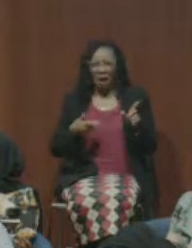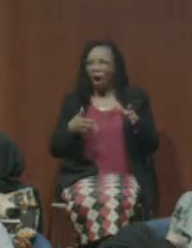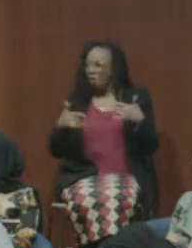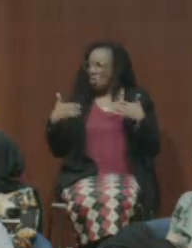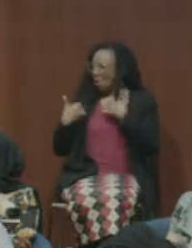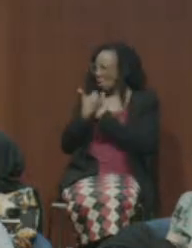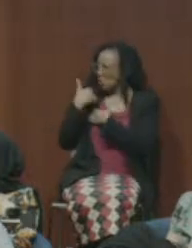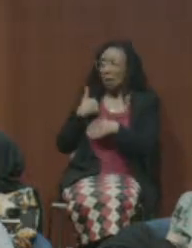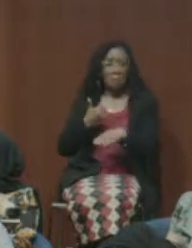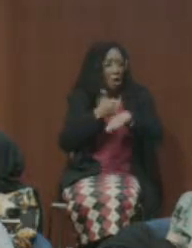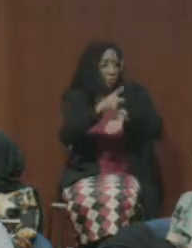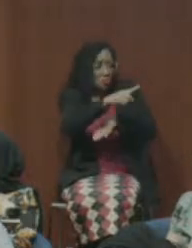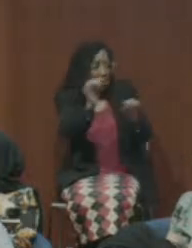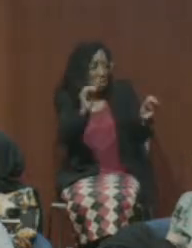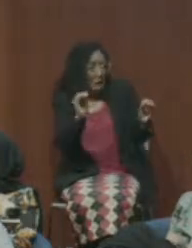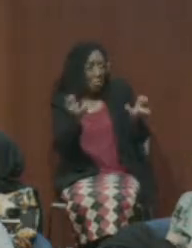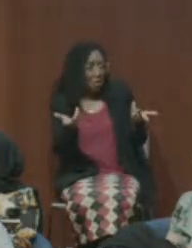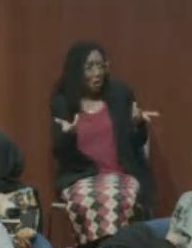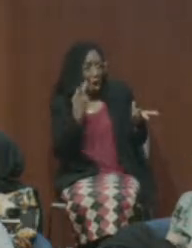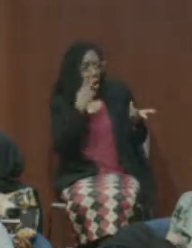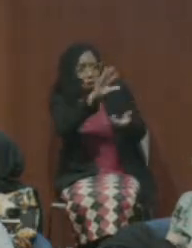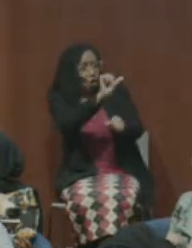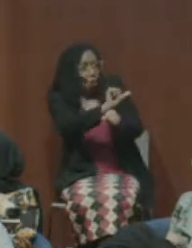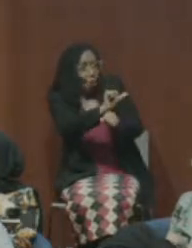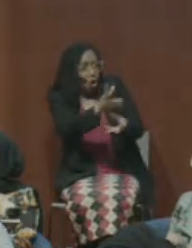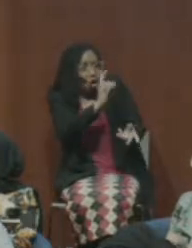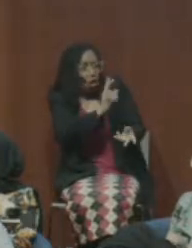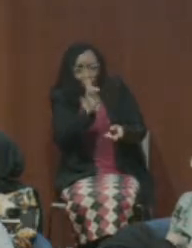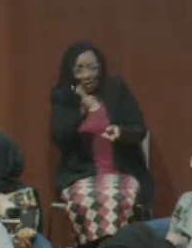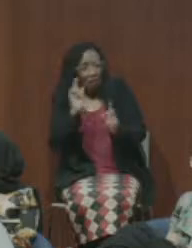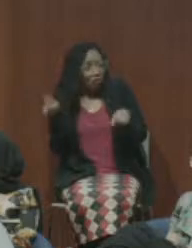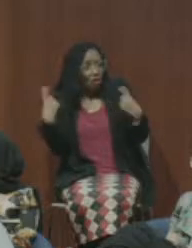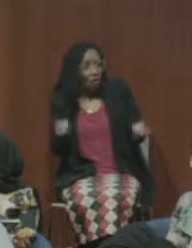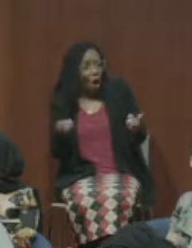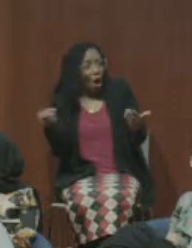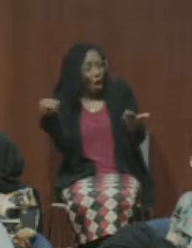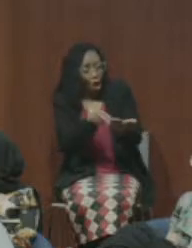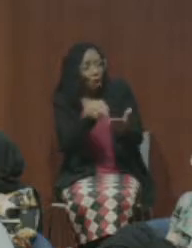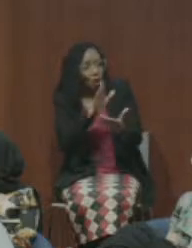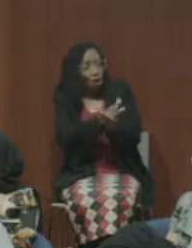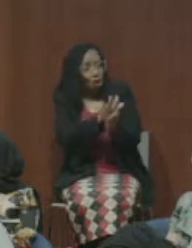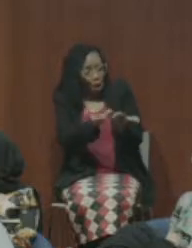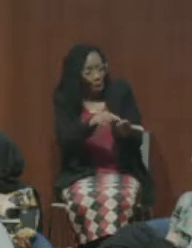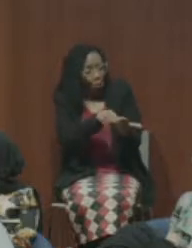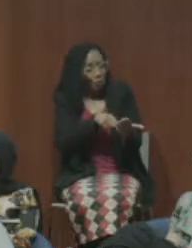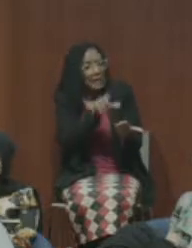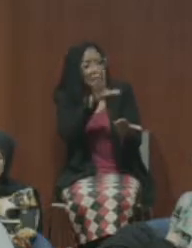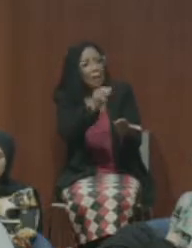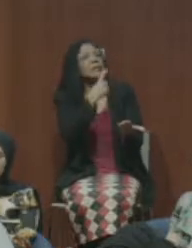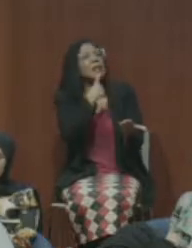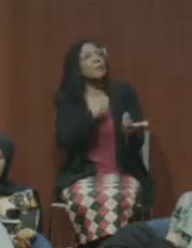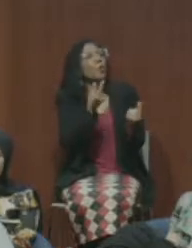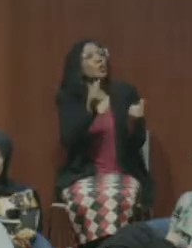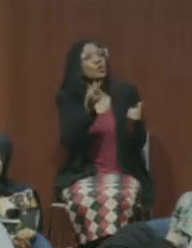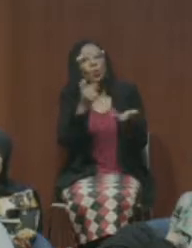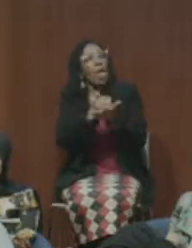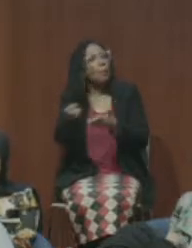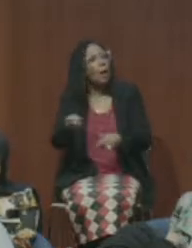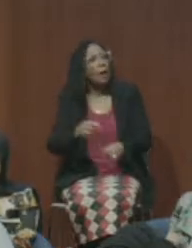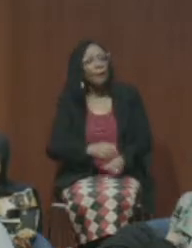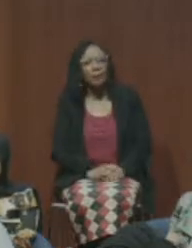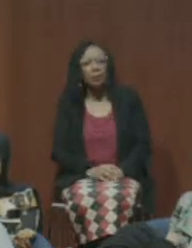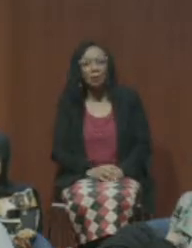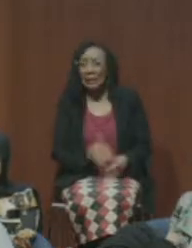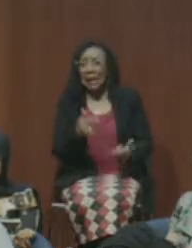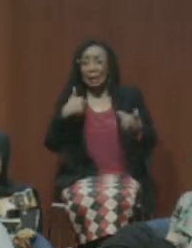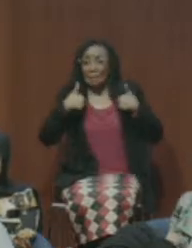of something. I'm not accusing you of anything. Look in the mirror, look at what you did, go back to your notebook, case manager, and you tell me what you did to help, right? It's not